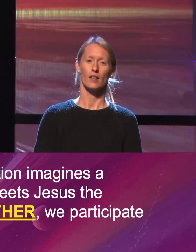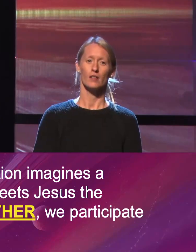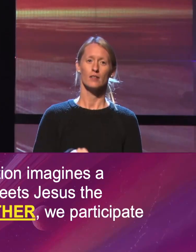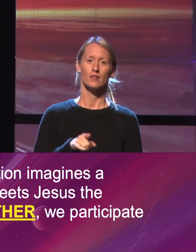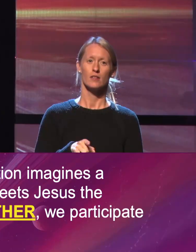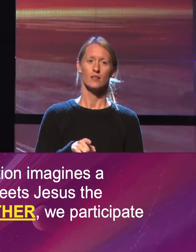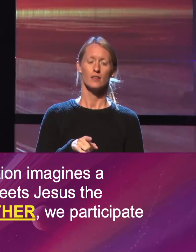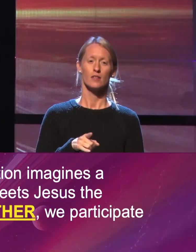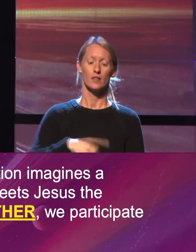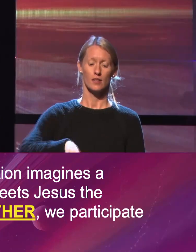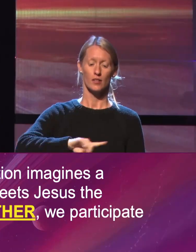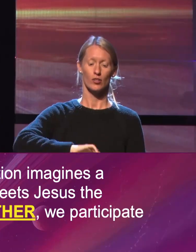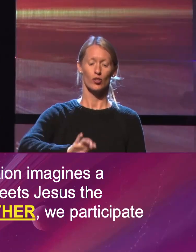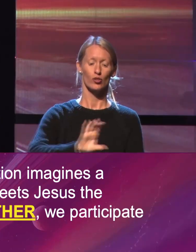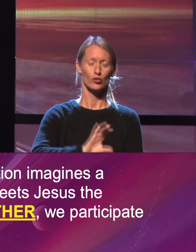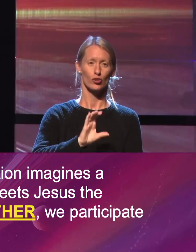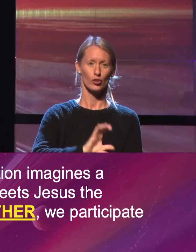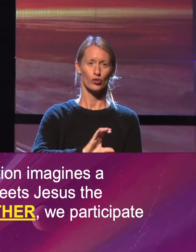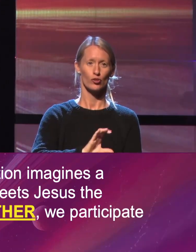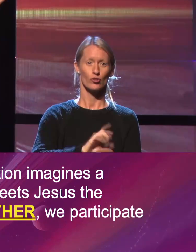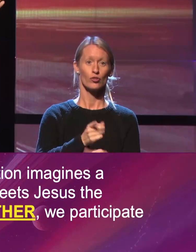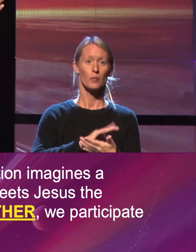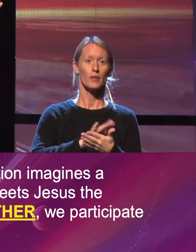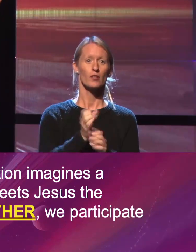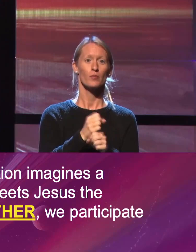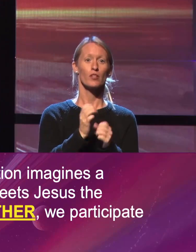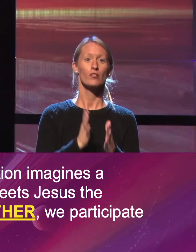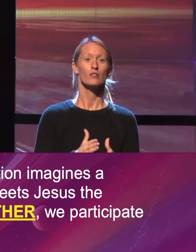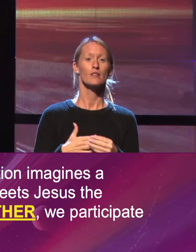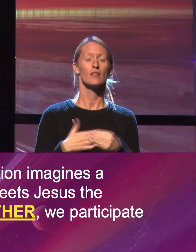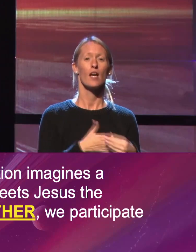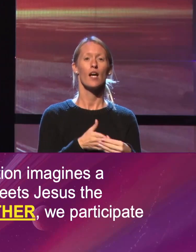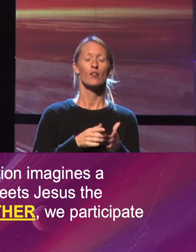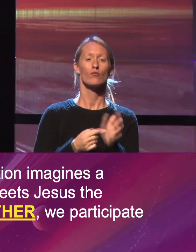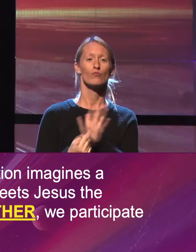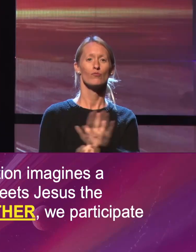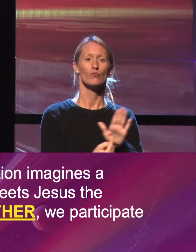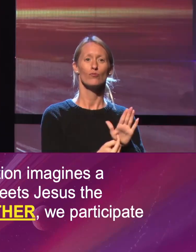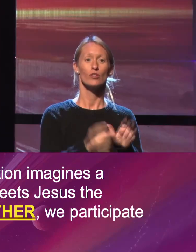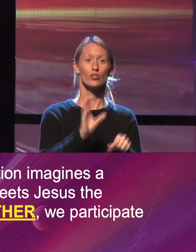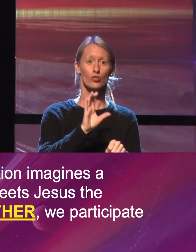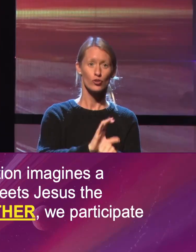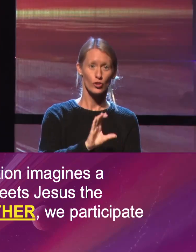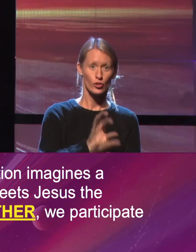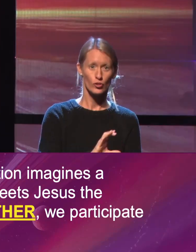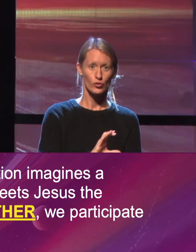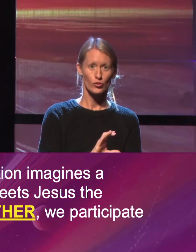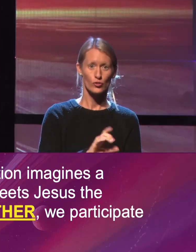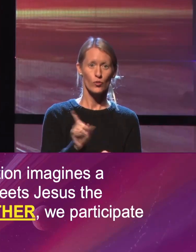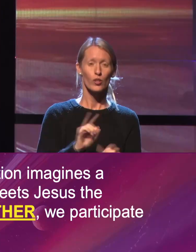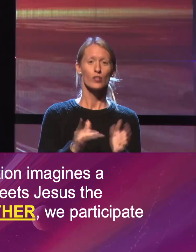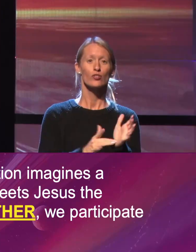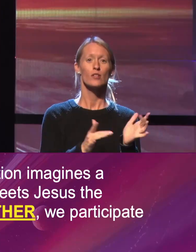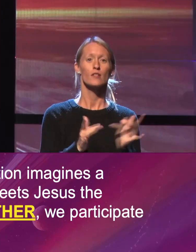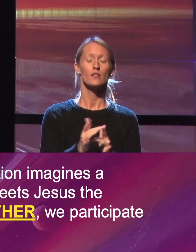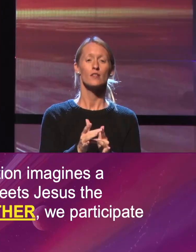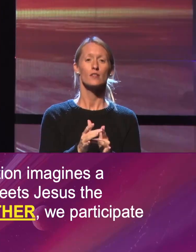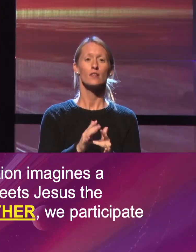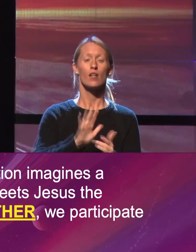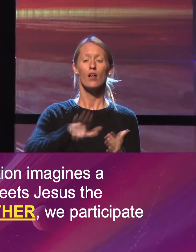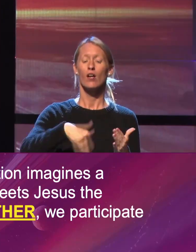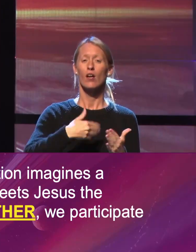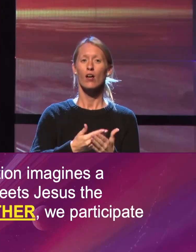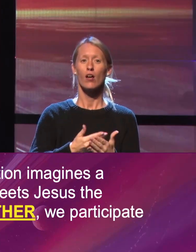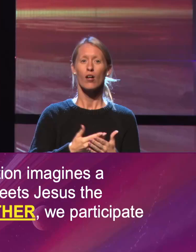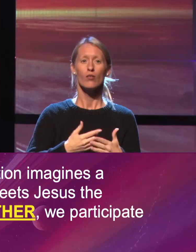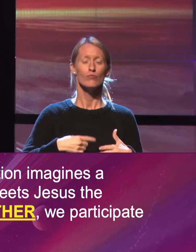So the Peacemaker's Guide to the Revelation says there is a church where Jesus, who said, come to me all who are weary